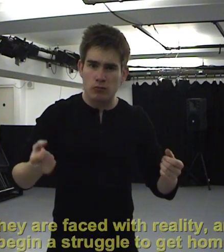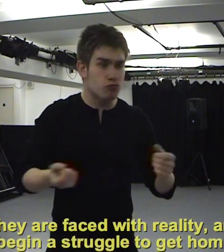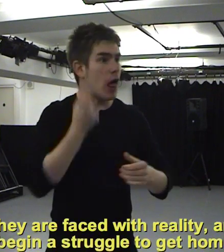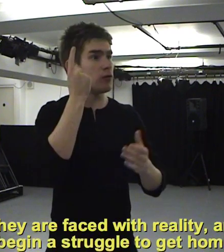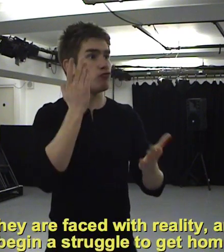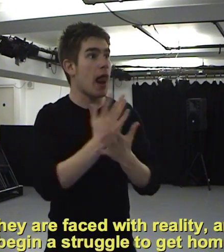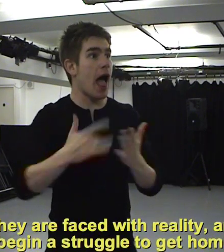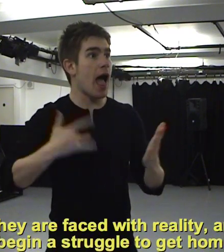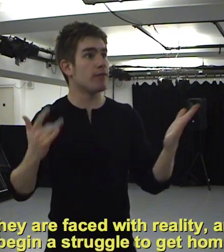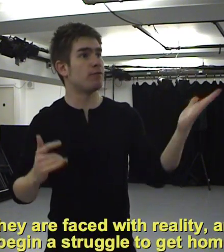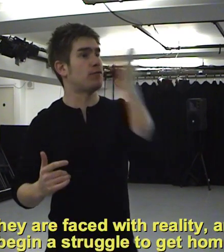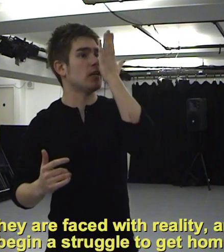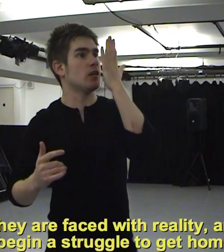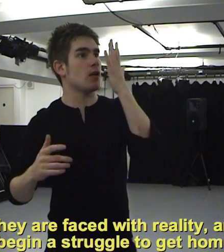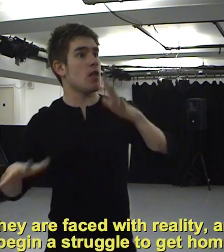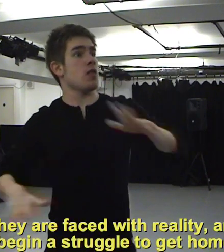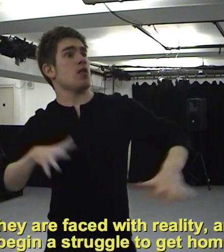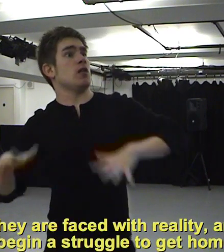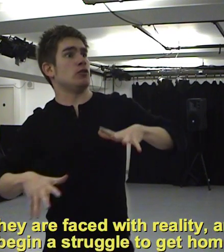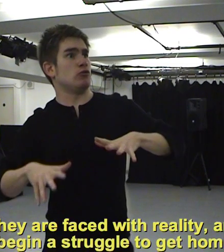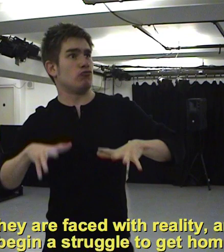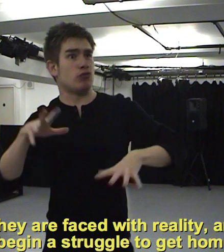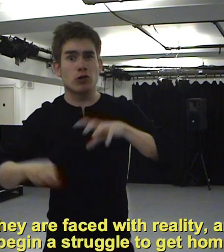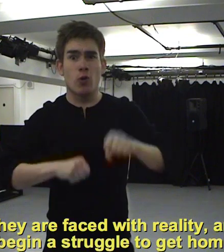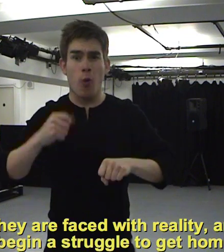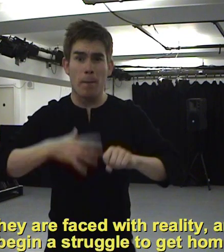and they're faced with reality and begin a struggle to get home